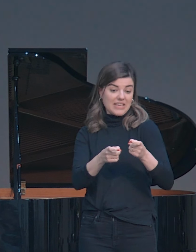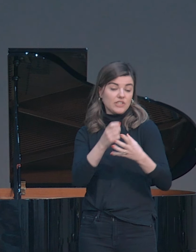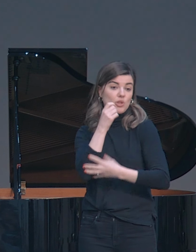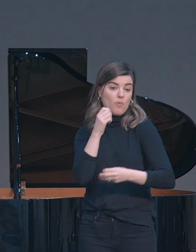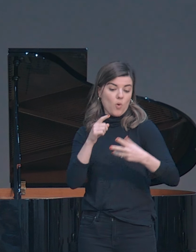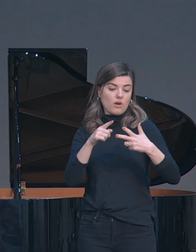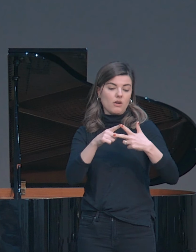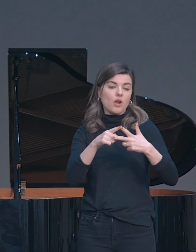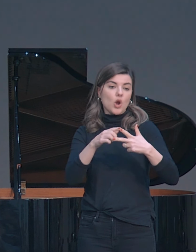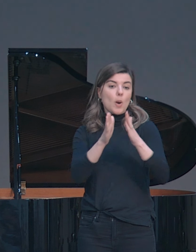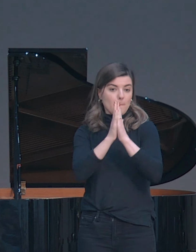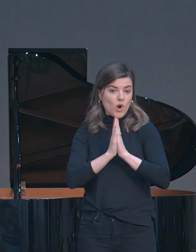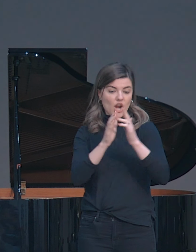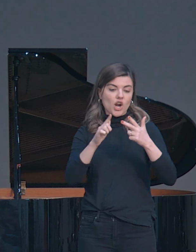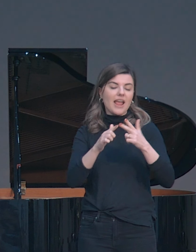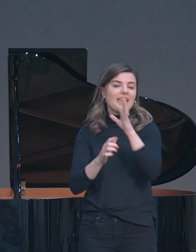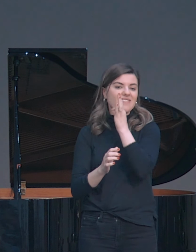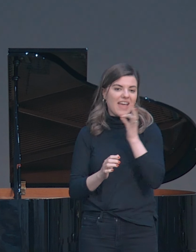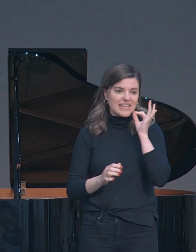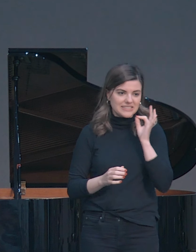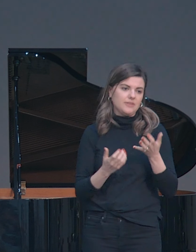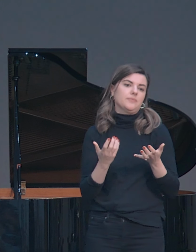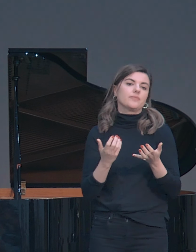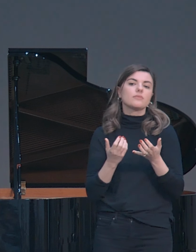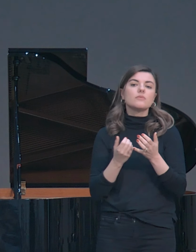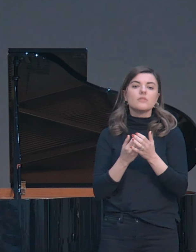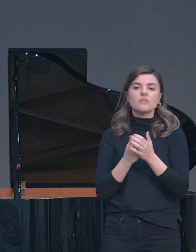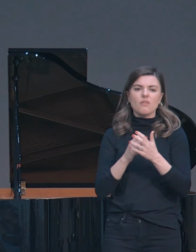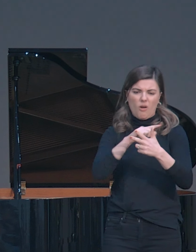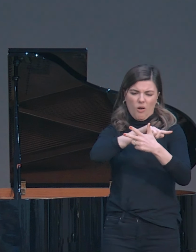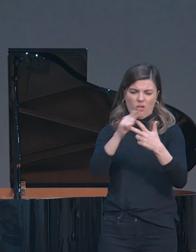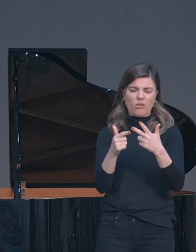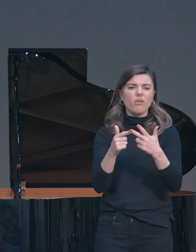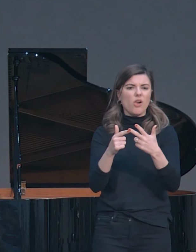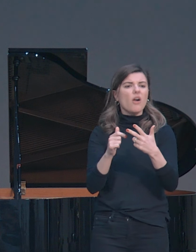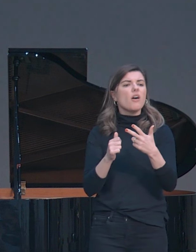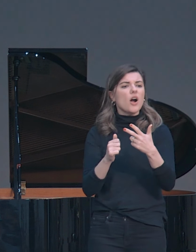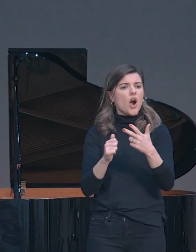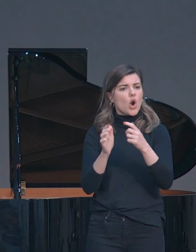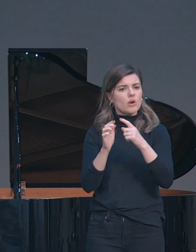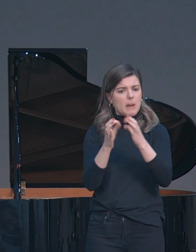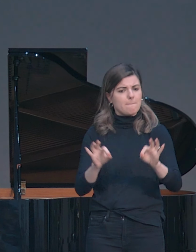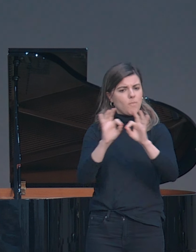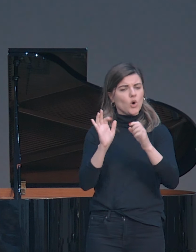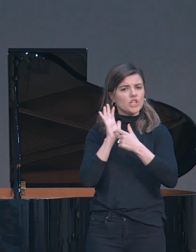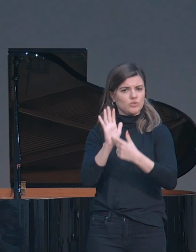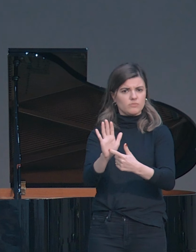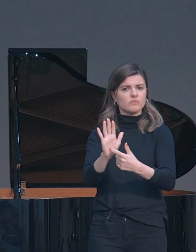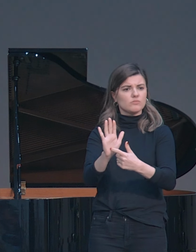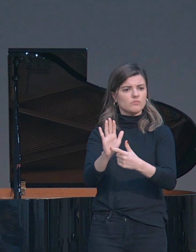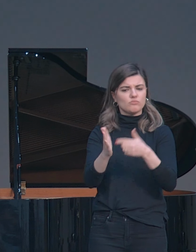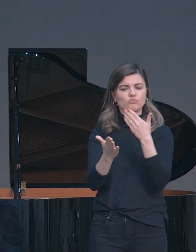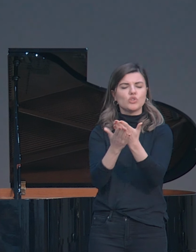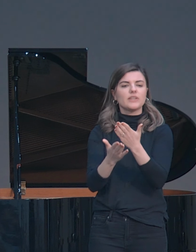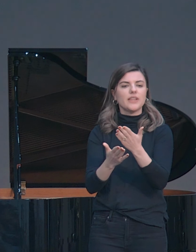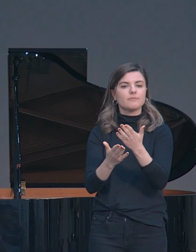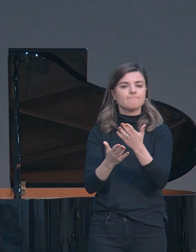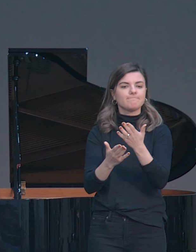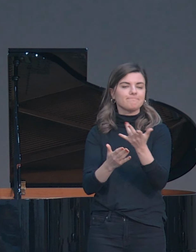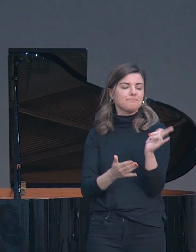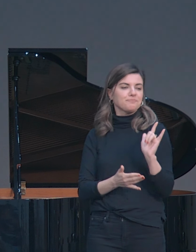prayer, and fasting. All three of these were important demonstrations of piety